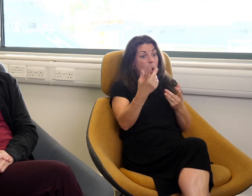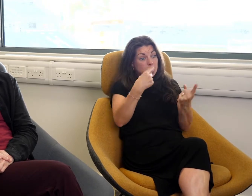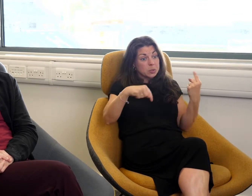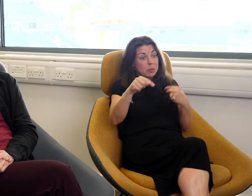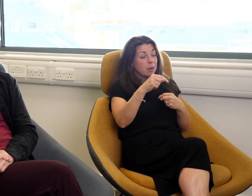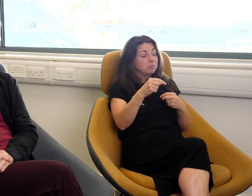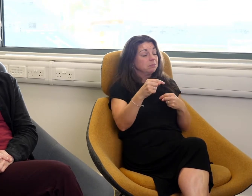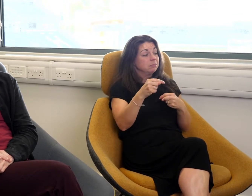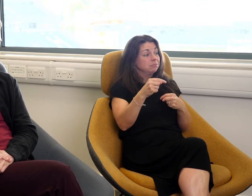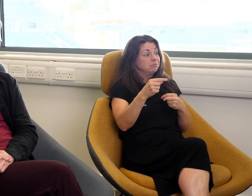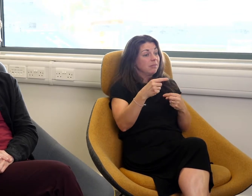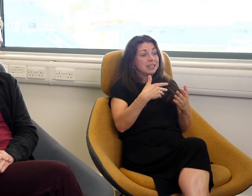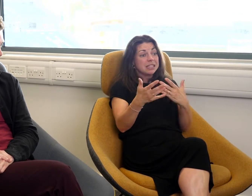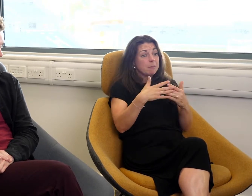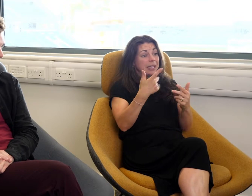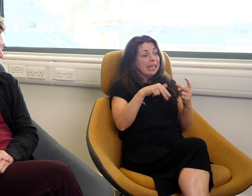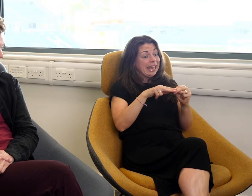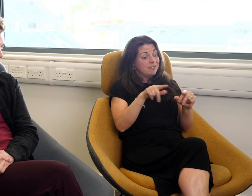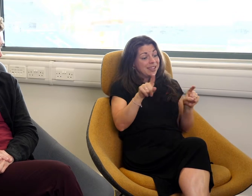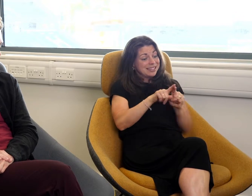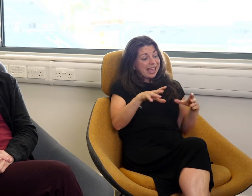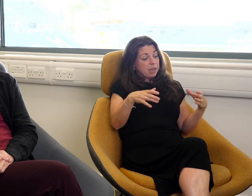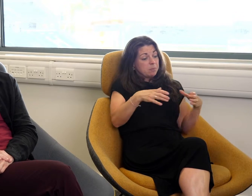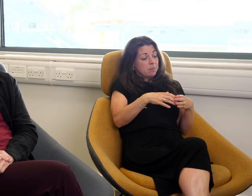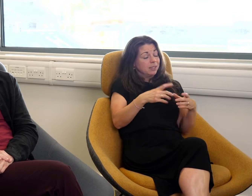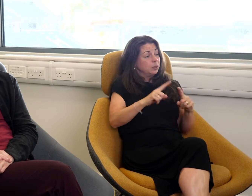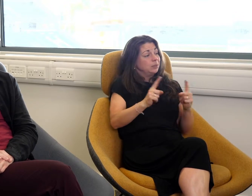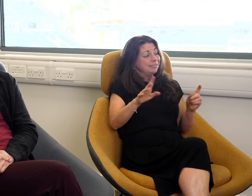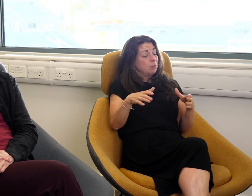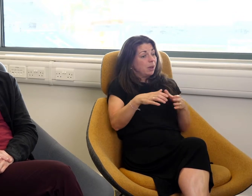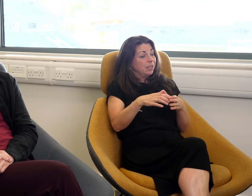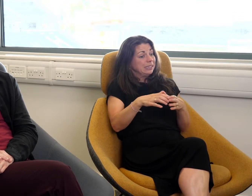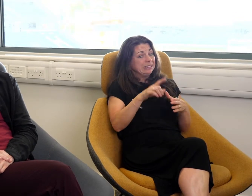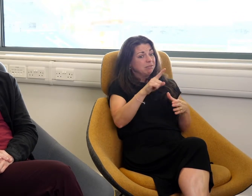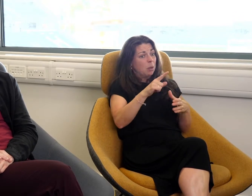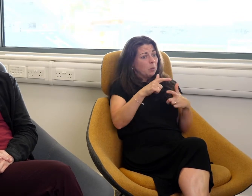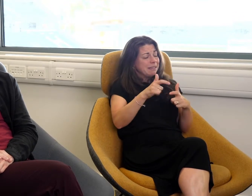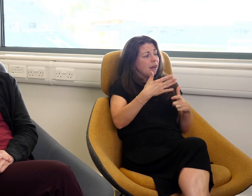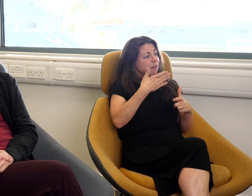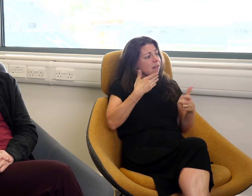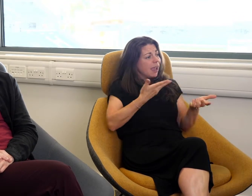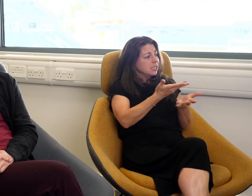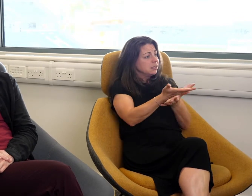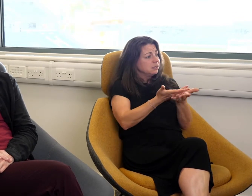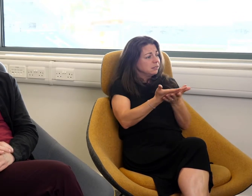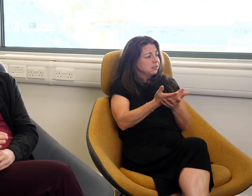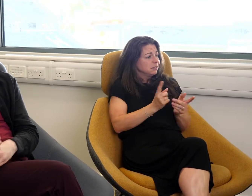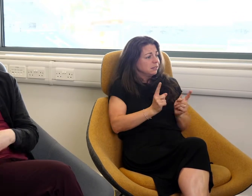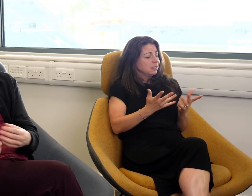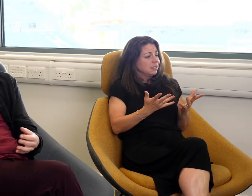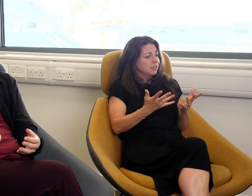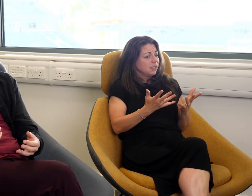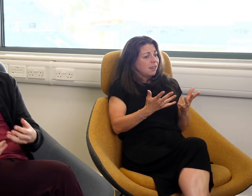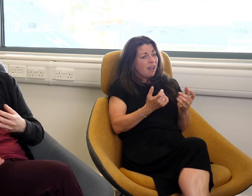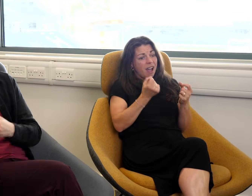regardless of if people disagree politically, we have a really good conversation, and I can understand people and people can understand